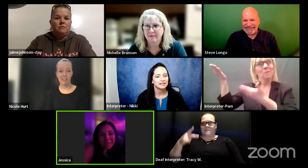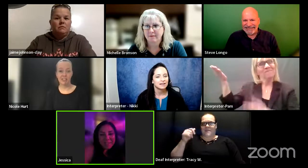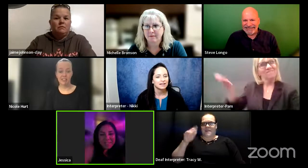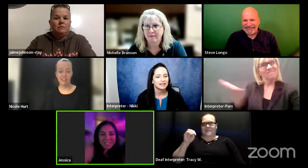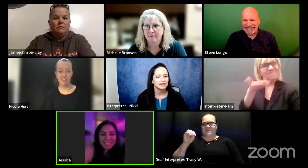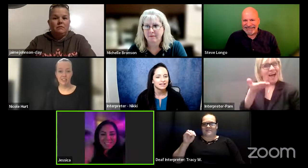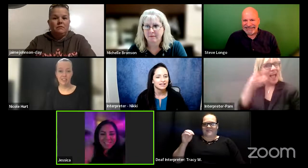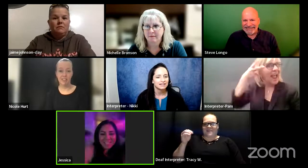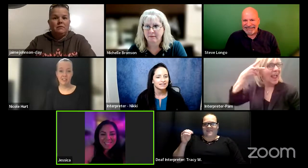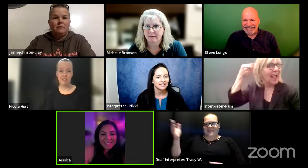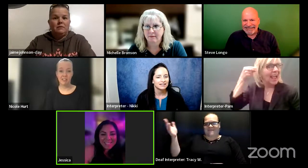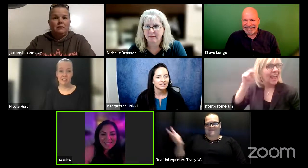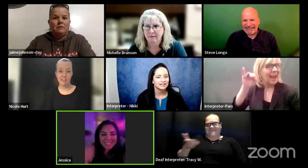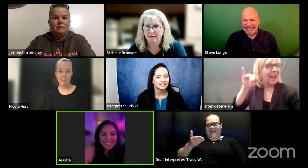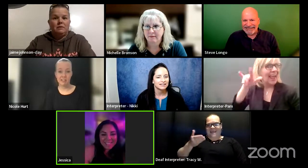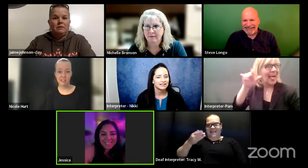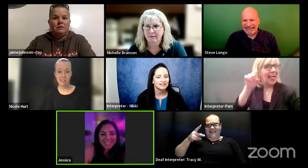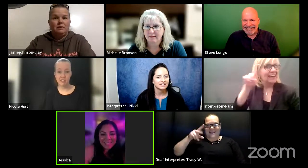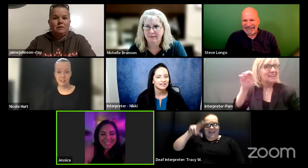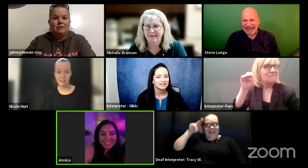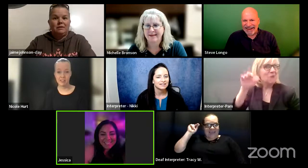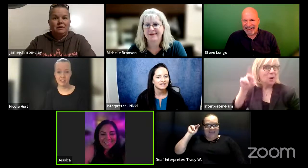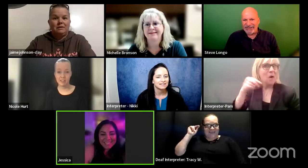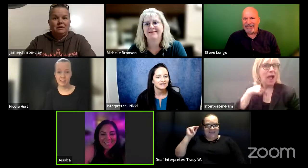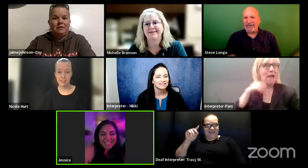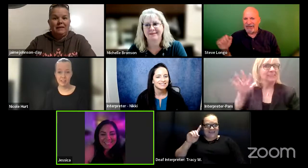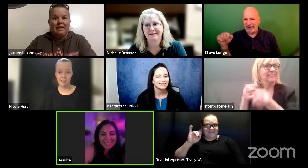I'm a fan of his.